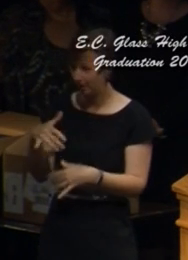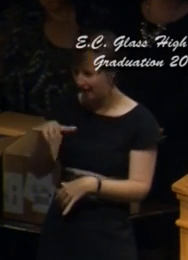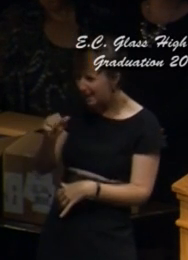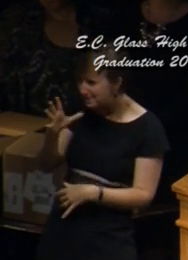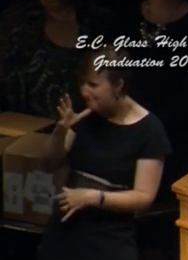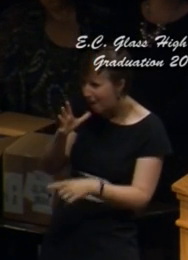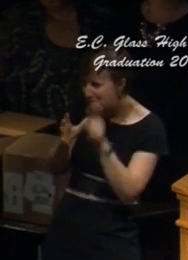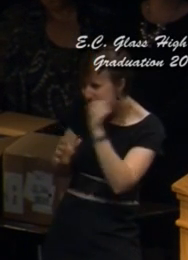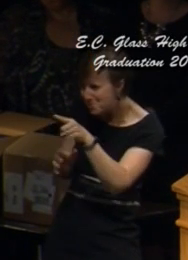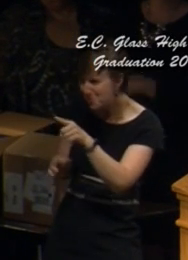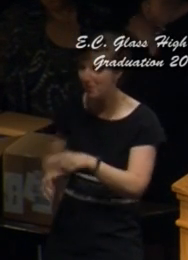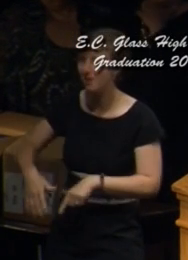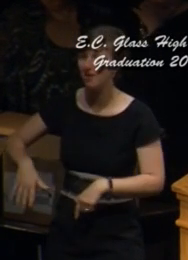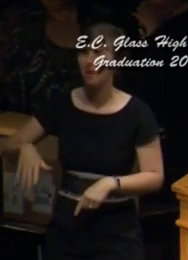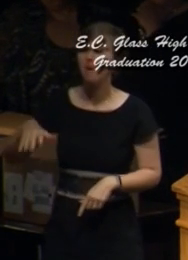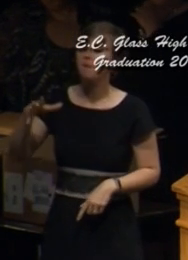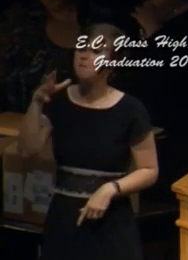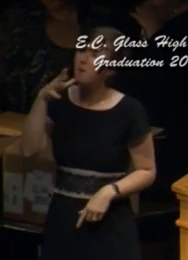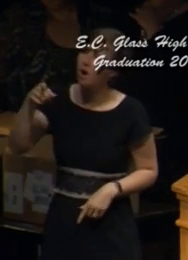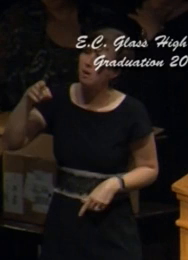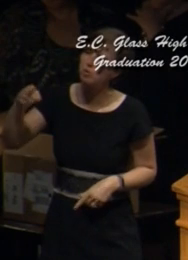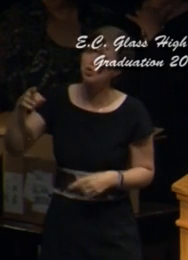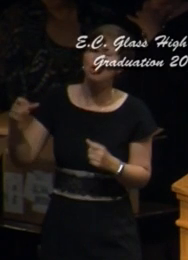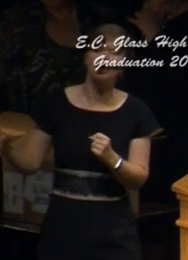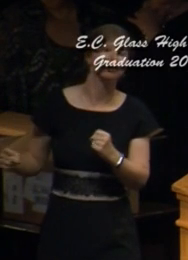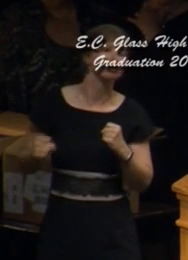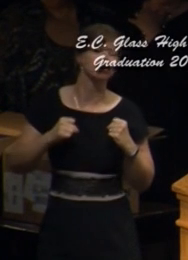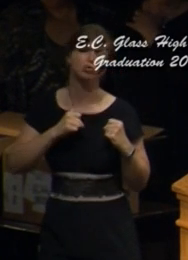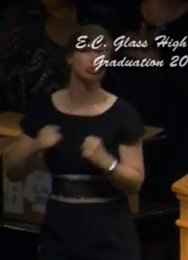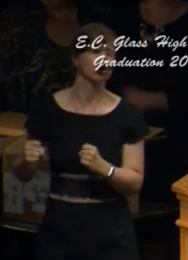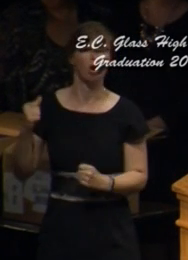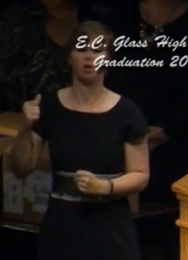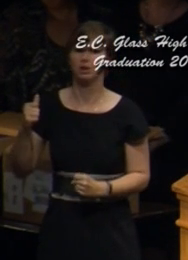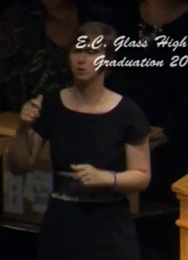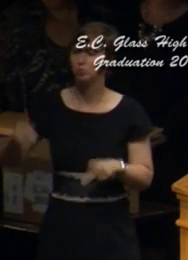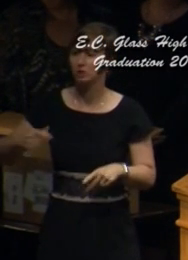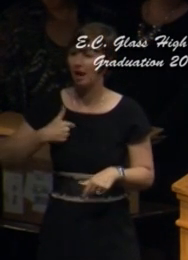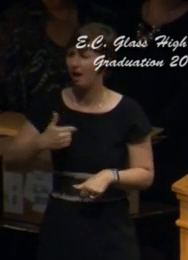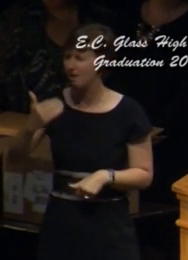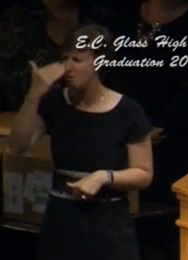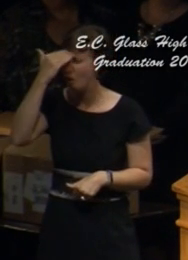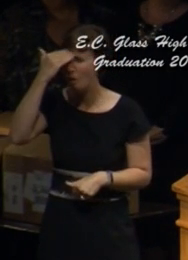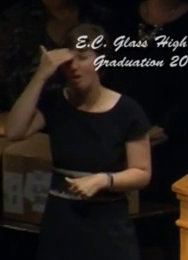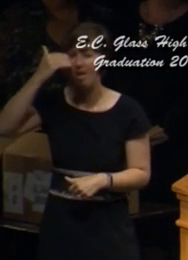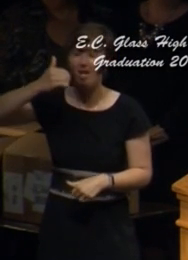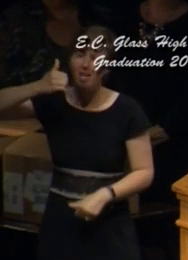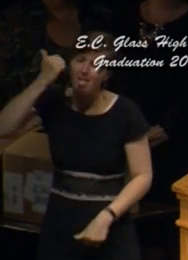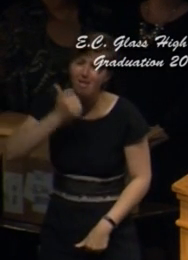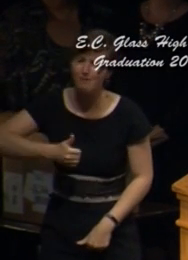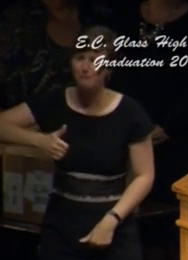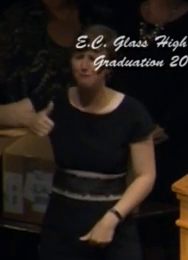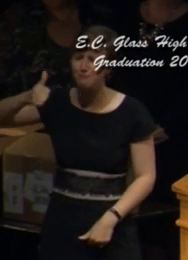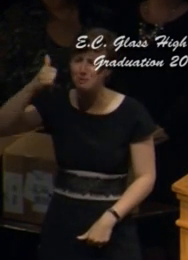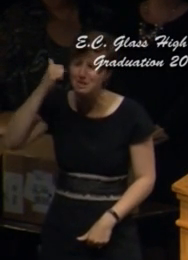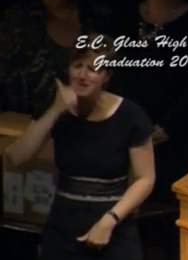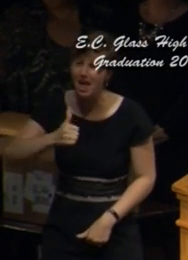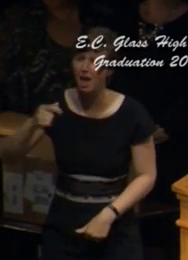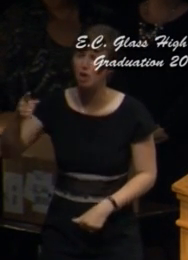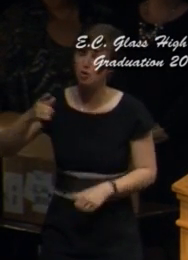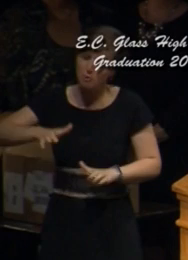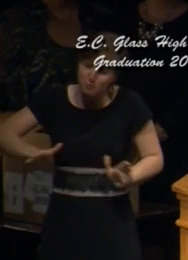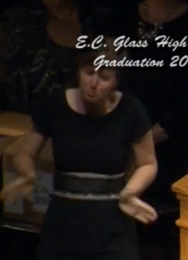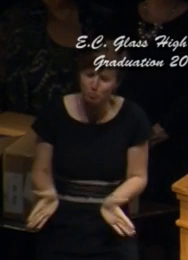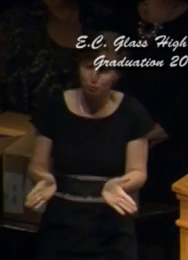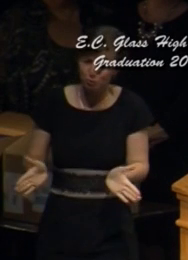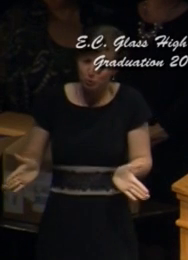Mom. Mom, you are the strongest person I know. Every single day of my life, you have pushed